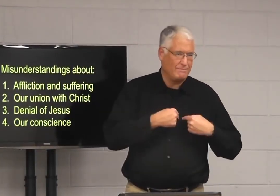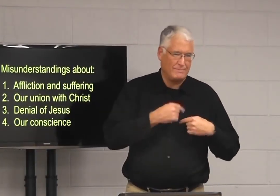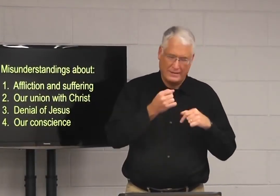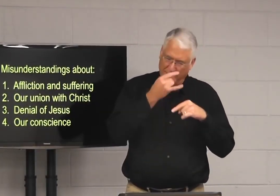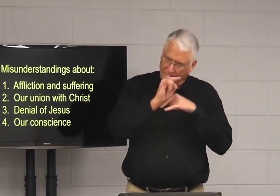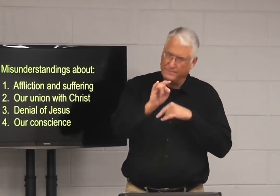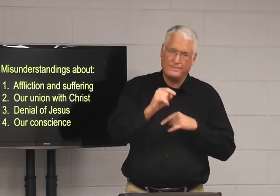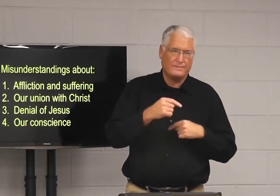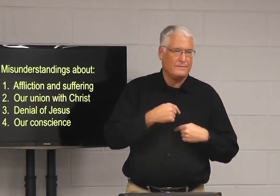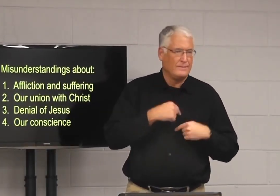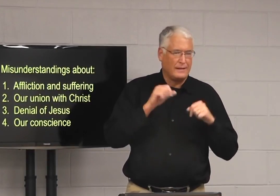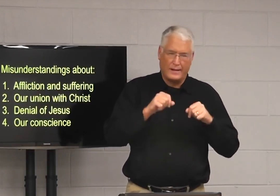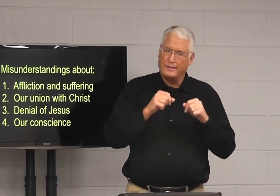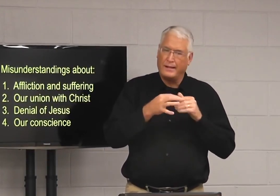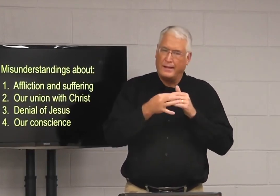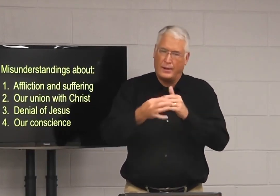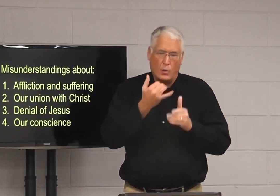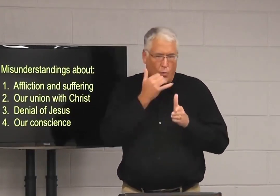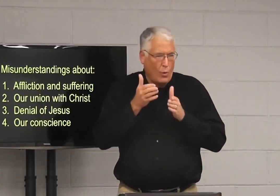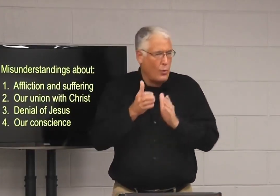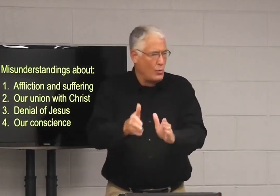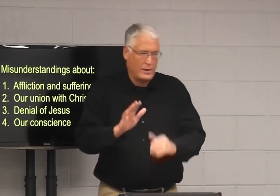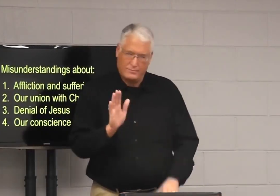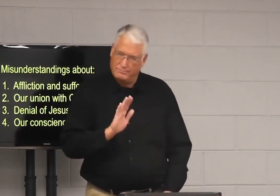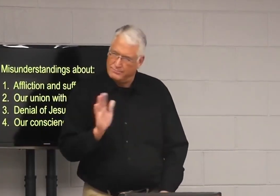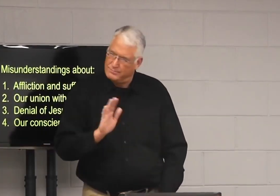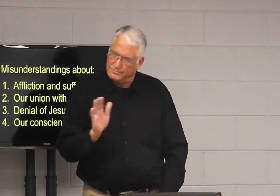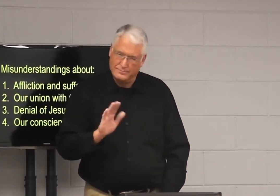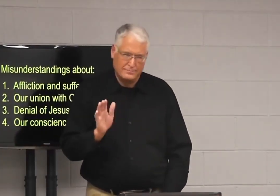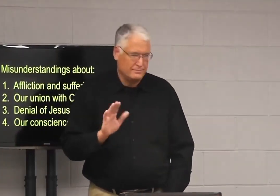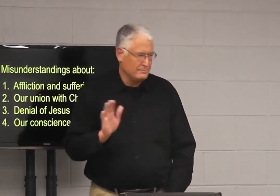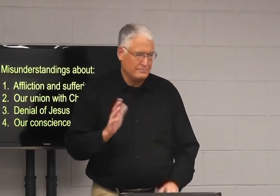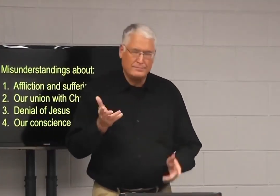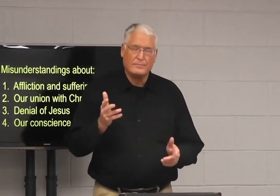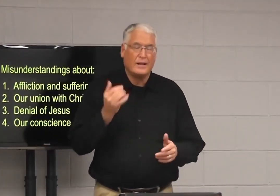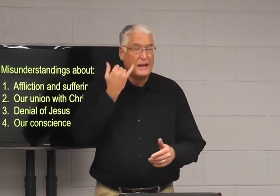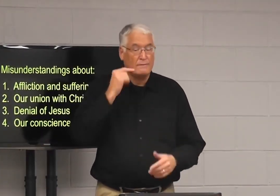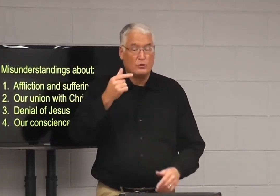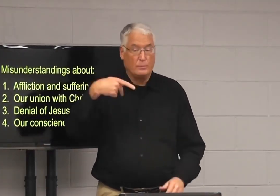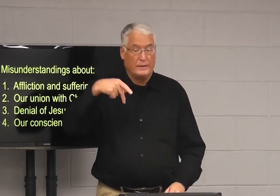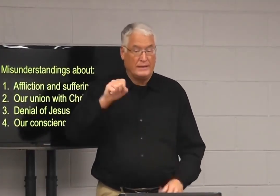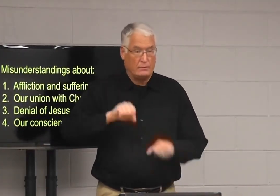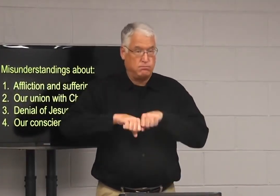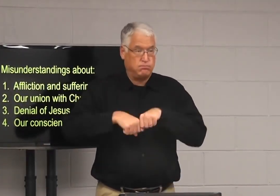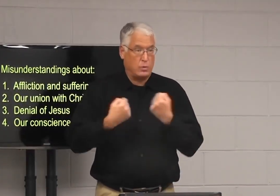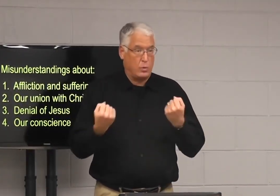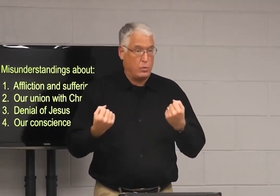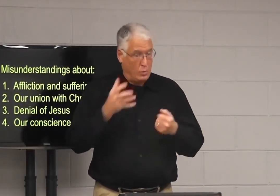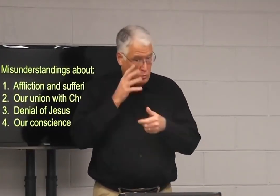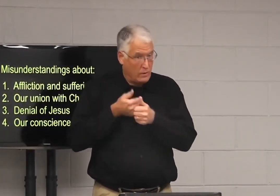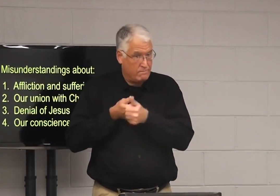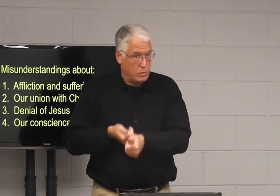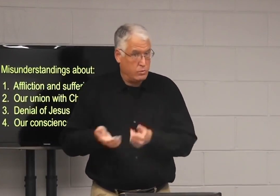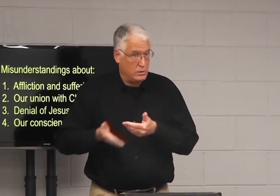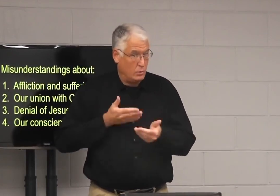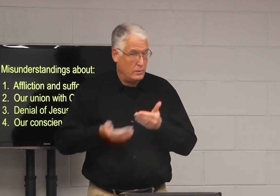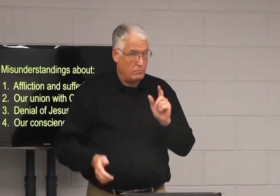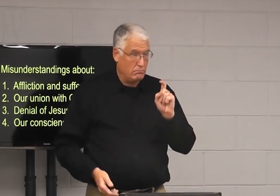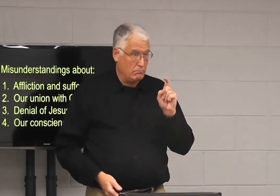It deceives us. It can lead us the wrong way. You know, what if your GPS is broken? Would